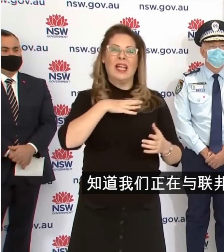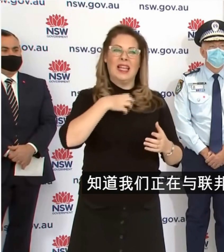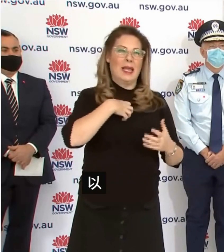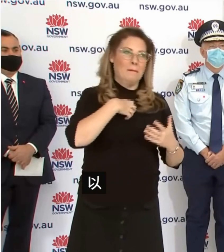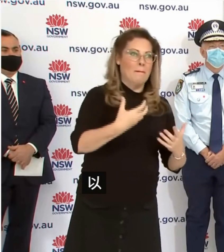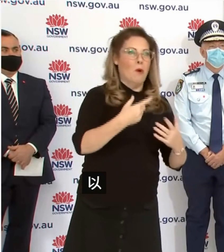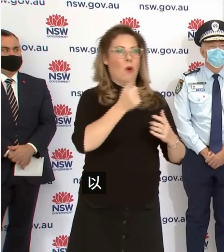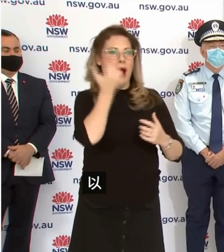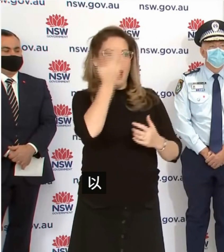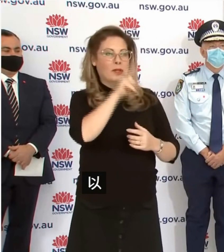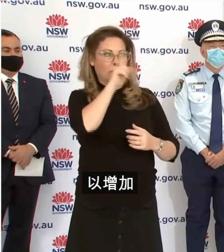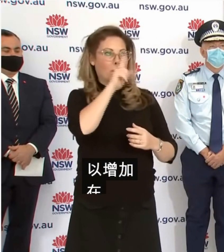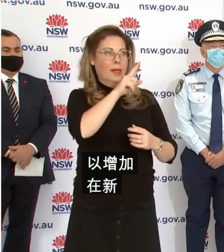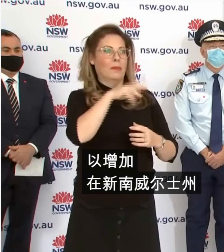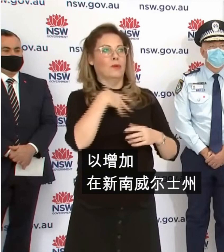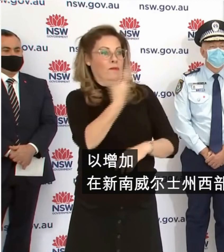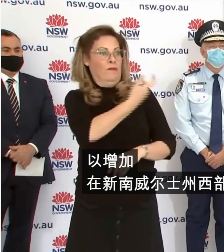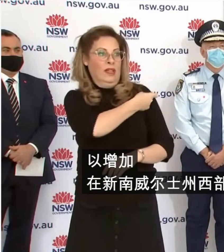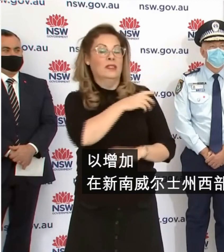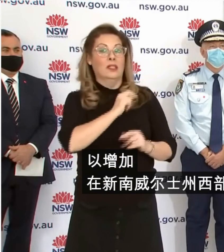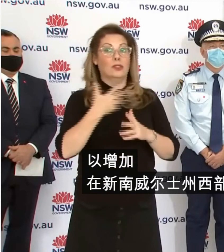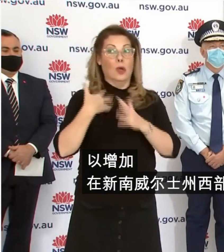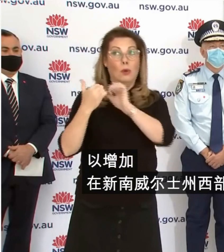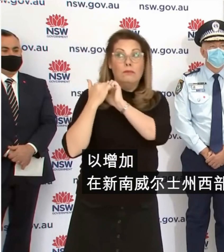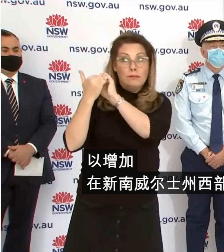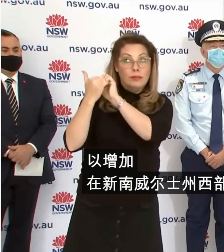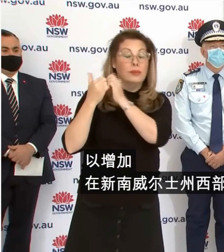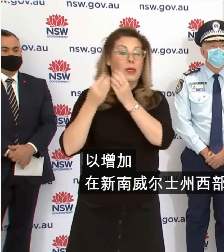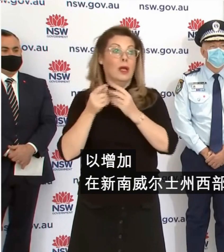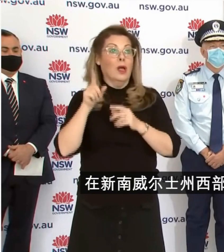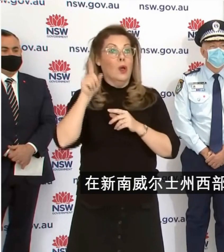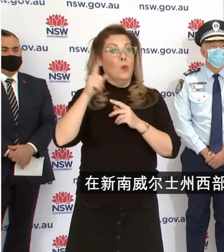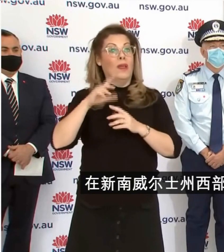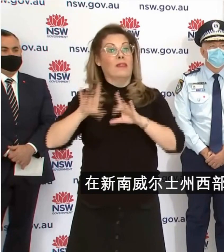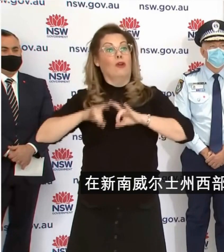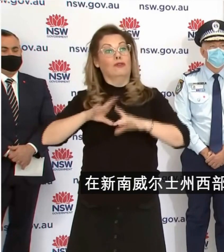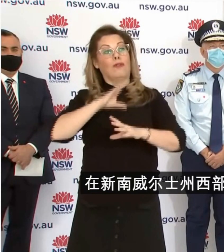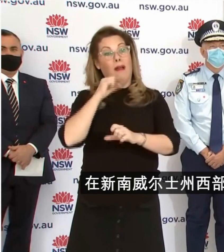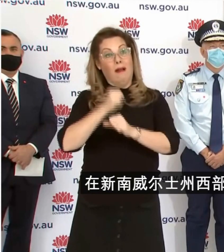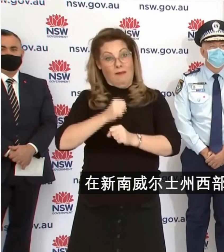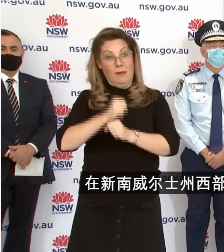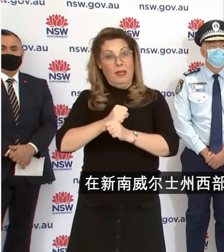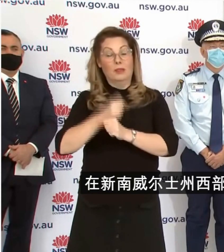Commonwealth to increase opportunities for vaccination in impacted areas in Western New South Wales.